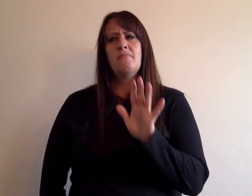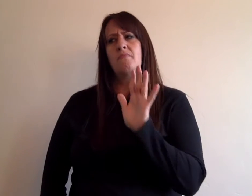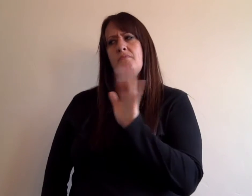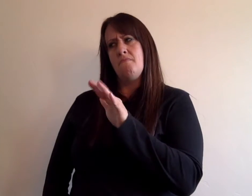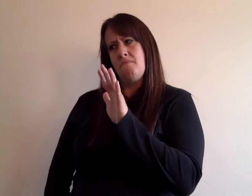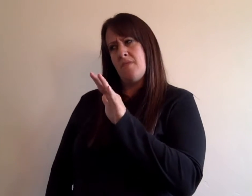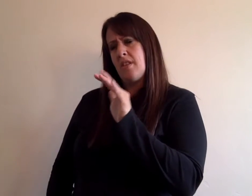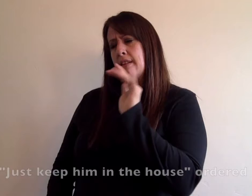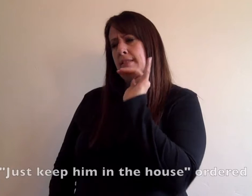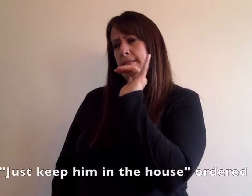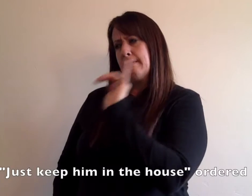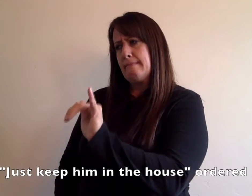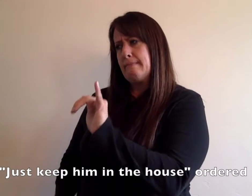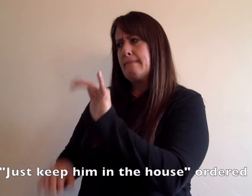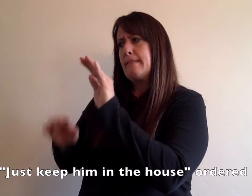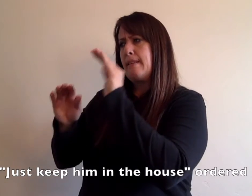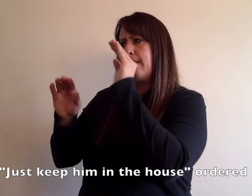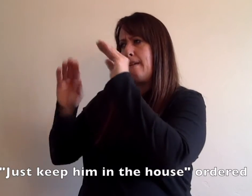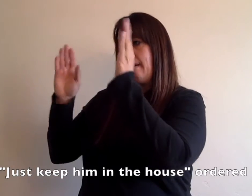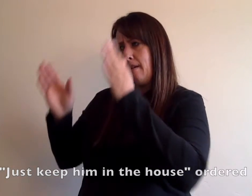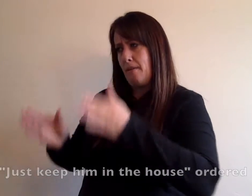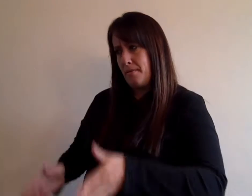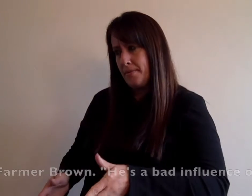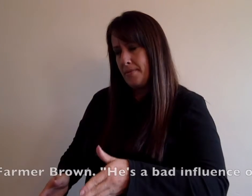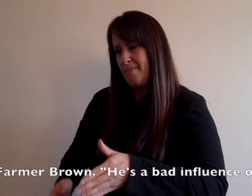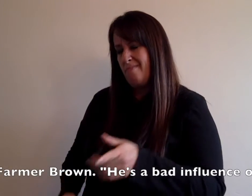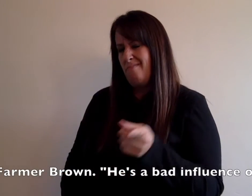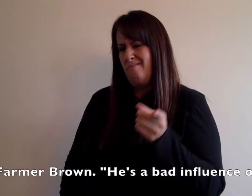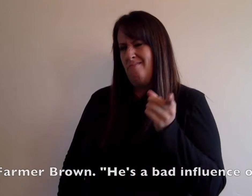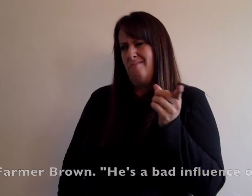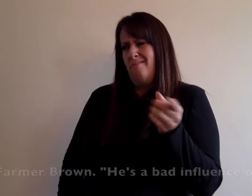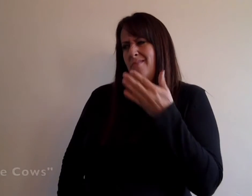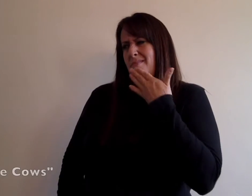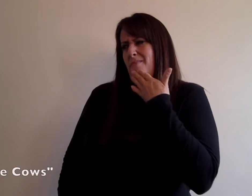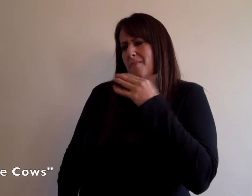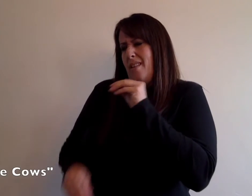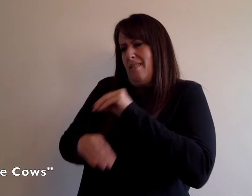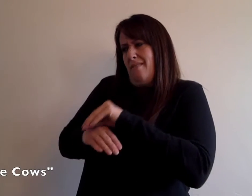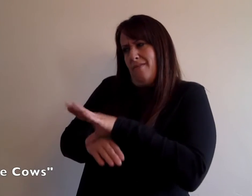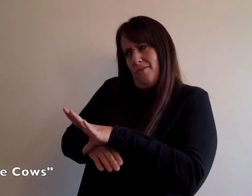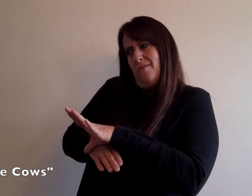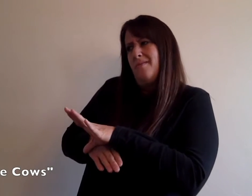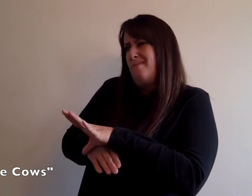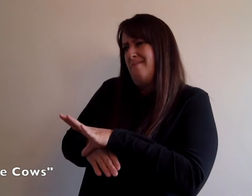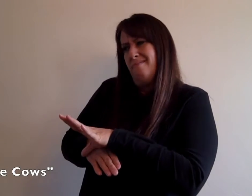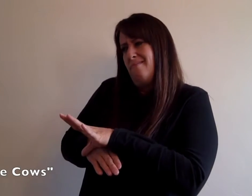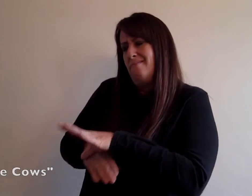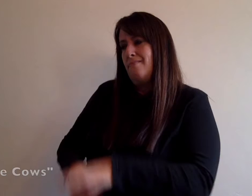Just keep him in the house, ordered Farmer Brown. He's a bad influence on the cows.